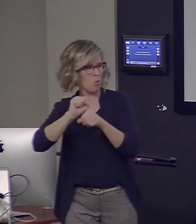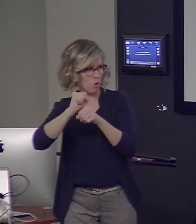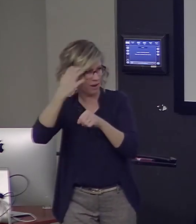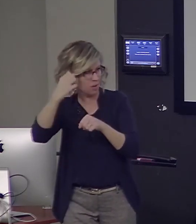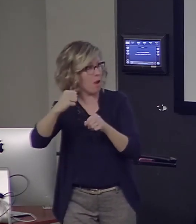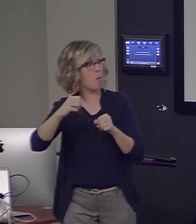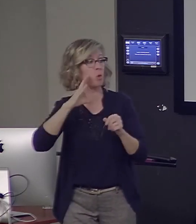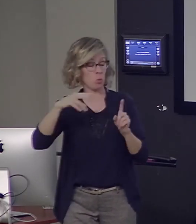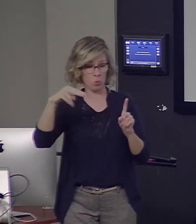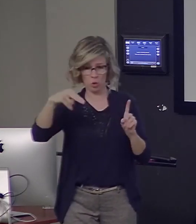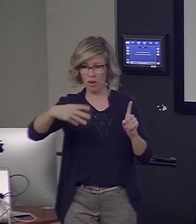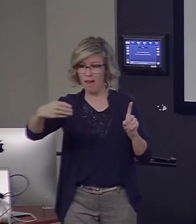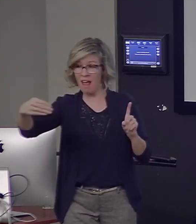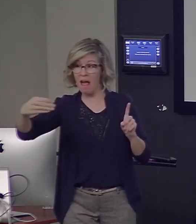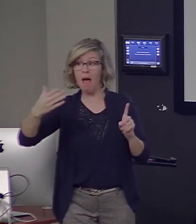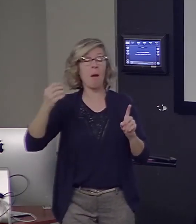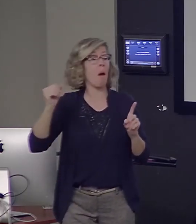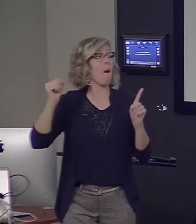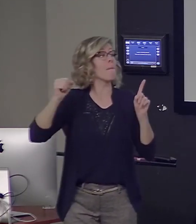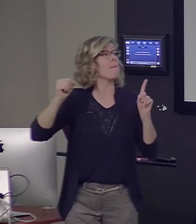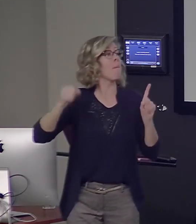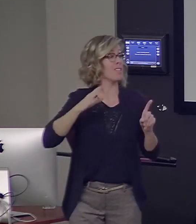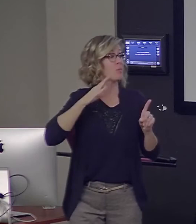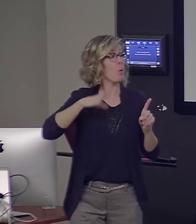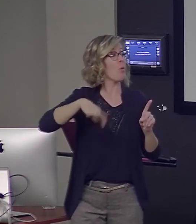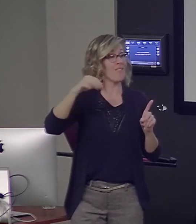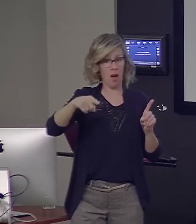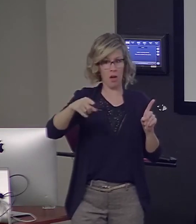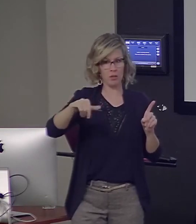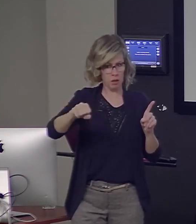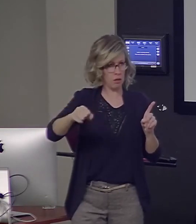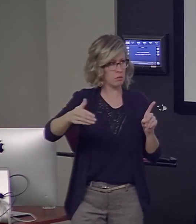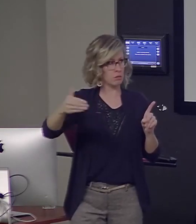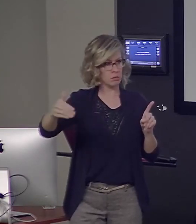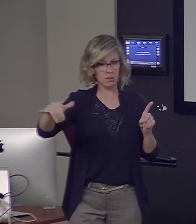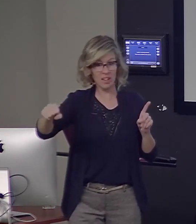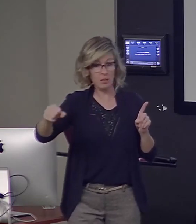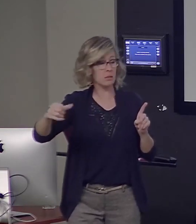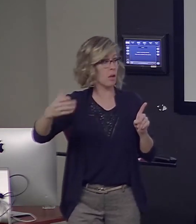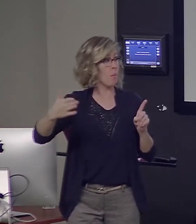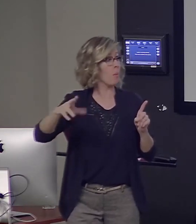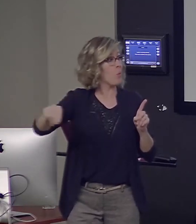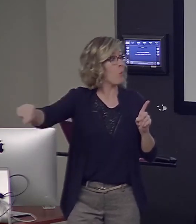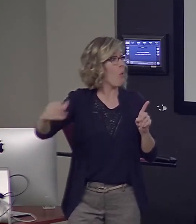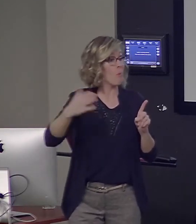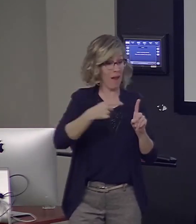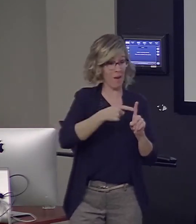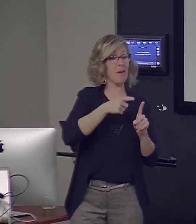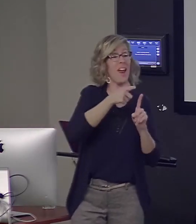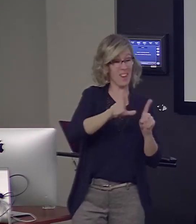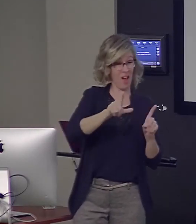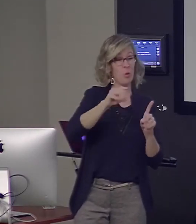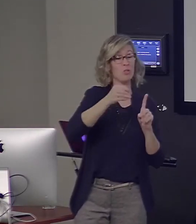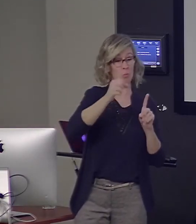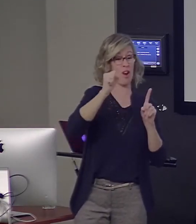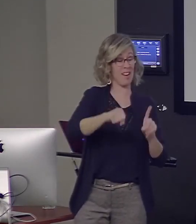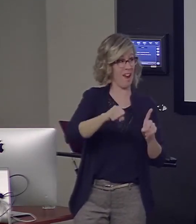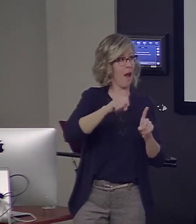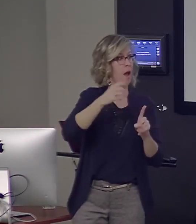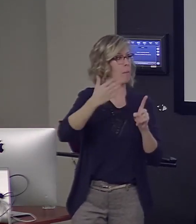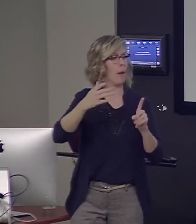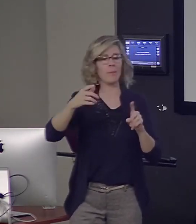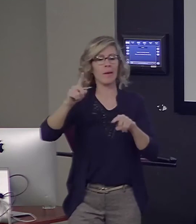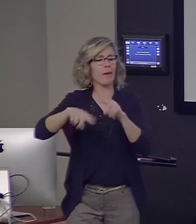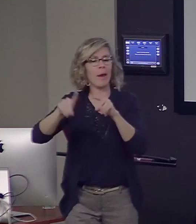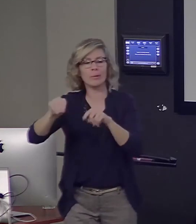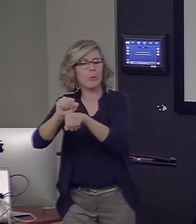it's possible that what we will find is it can do number and language and executive function, but not working memory maintenance. You